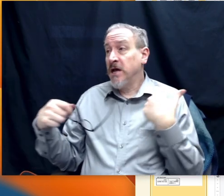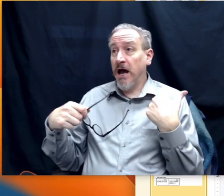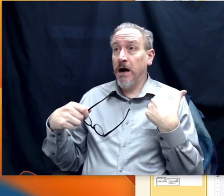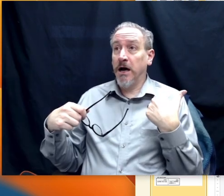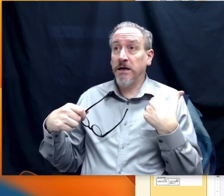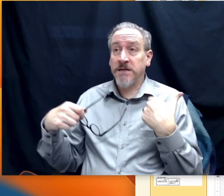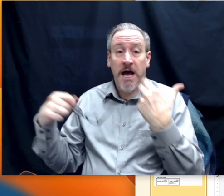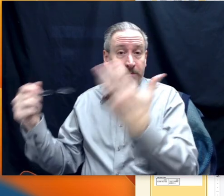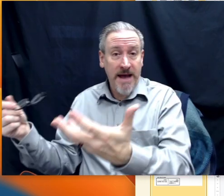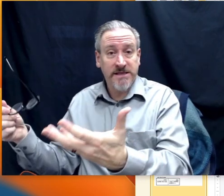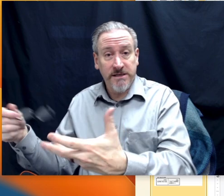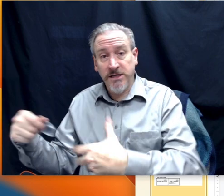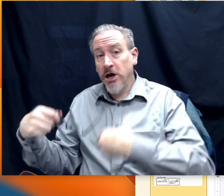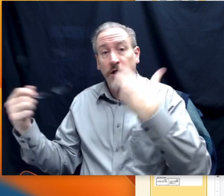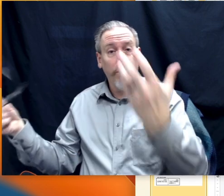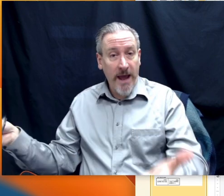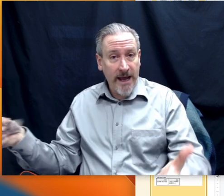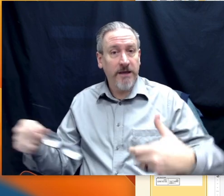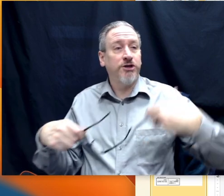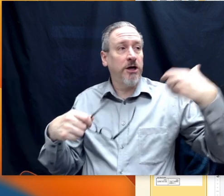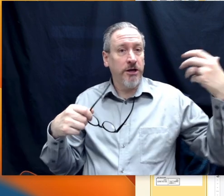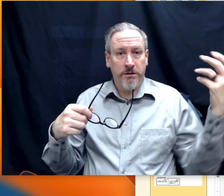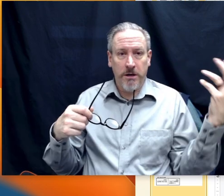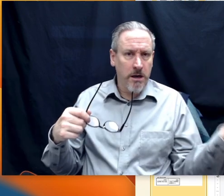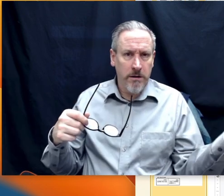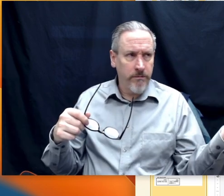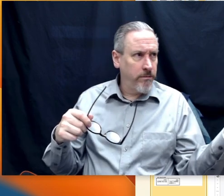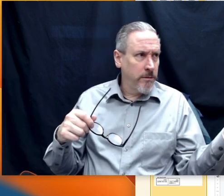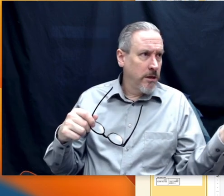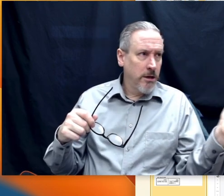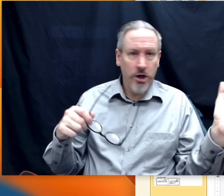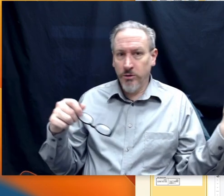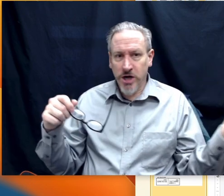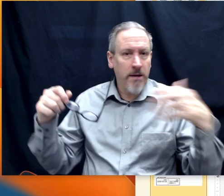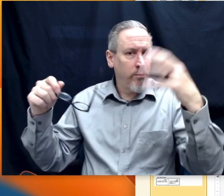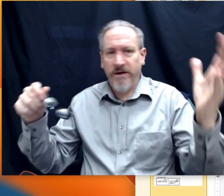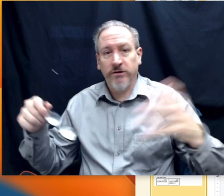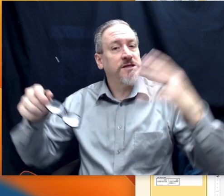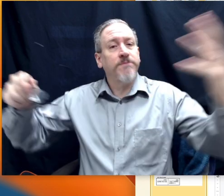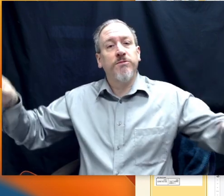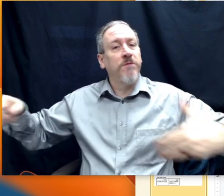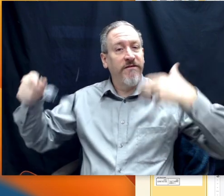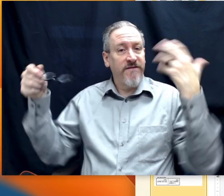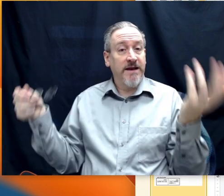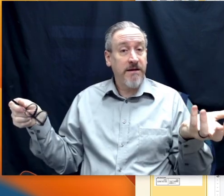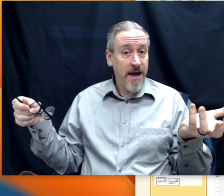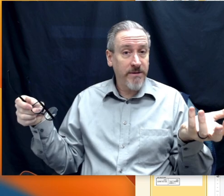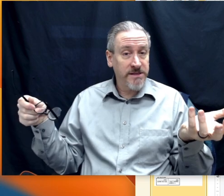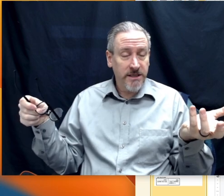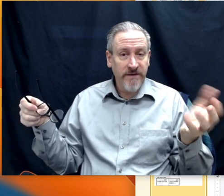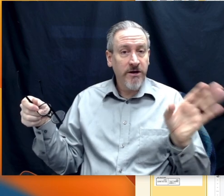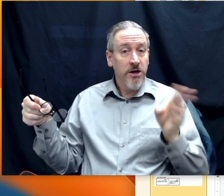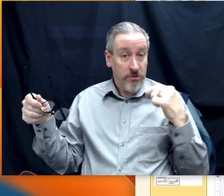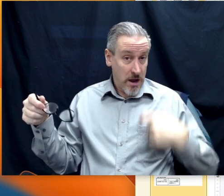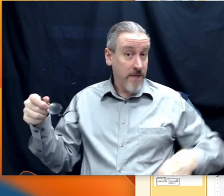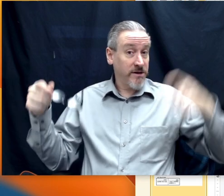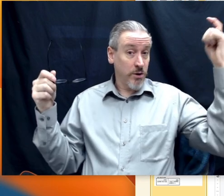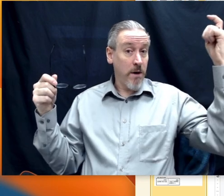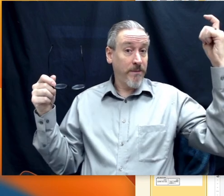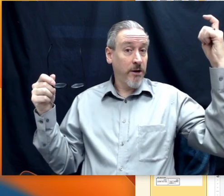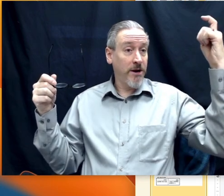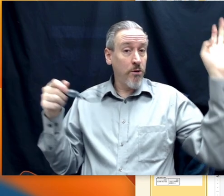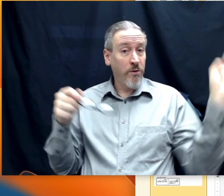happens, time passes, a new age, a new job, whatever, some event happens in life,